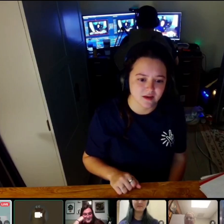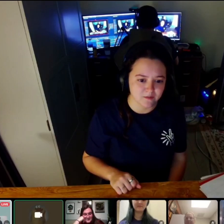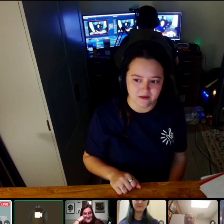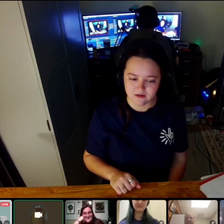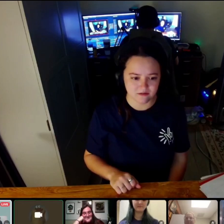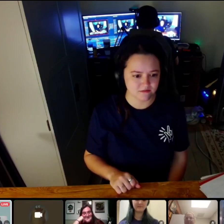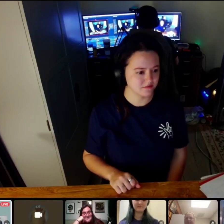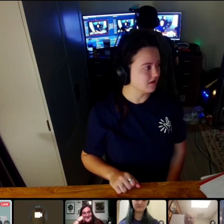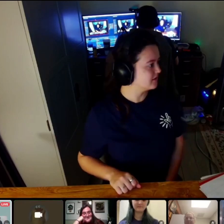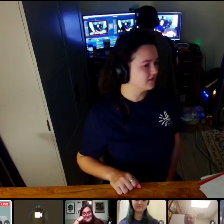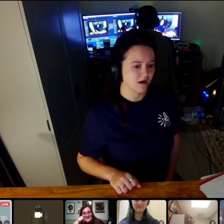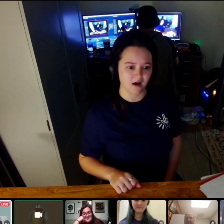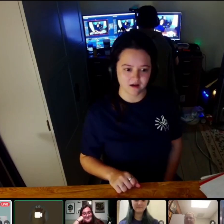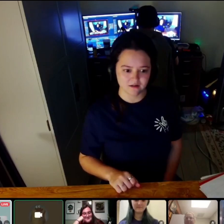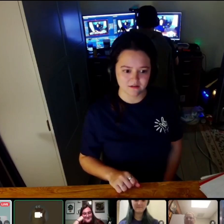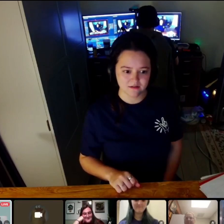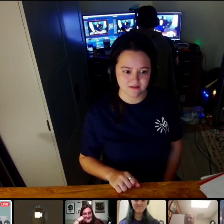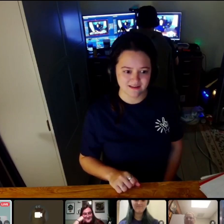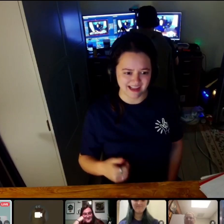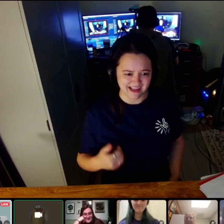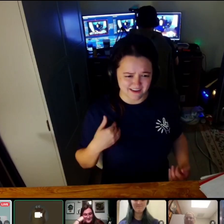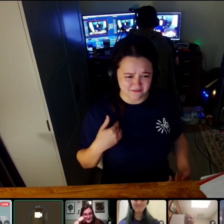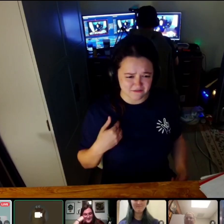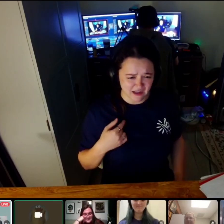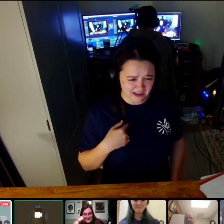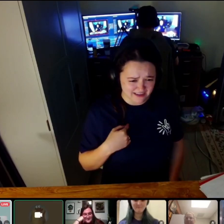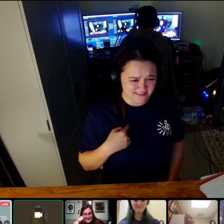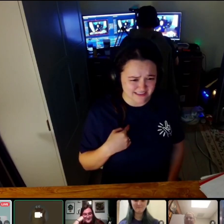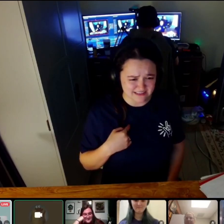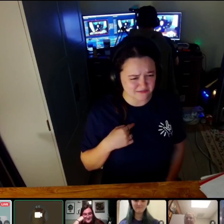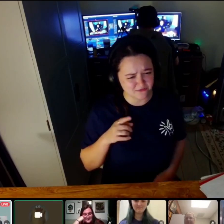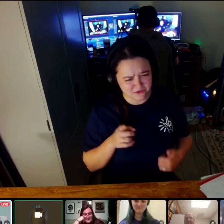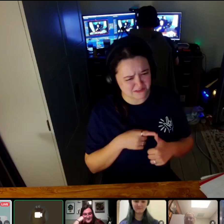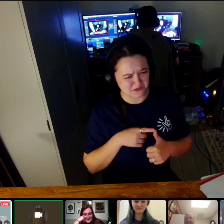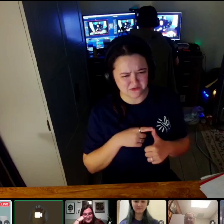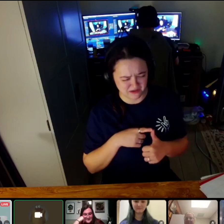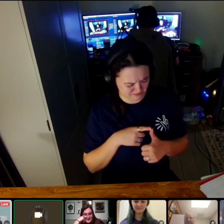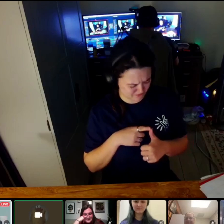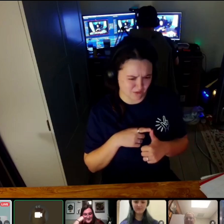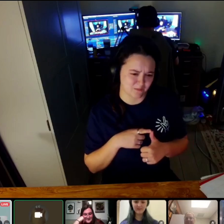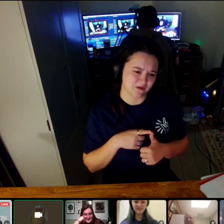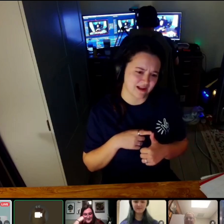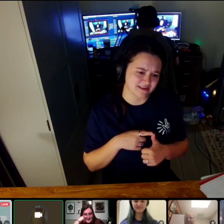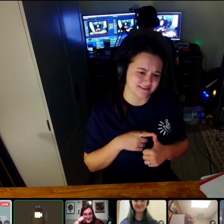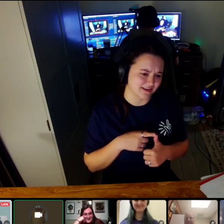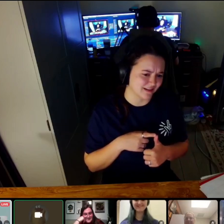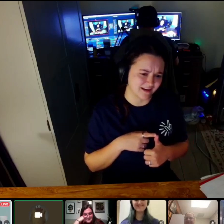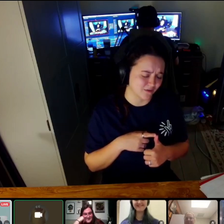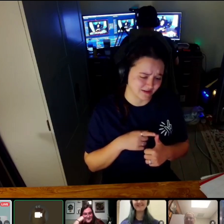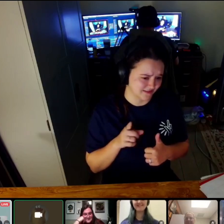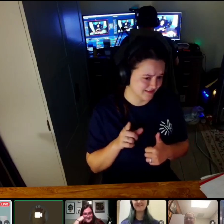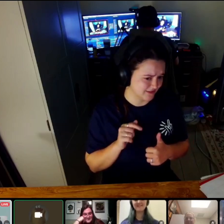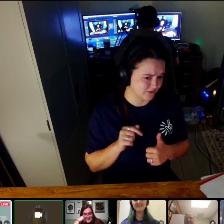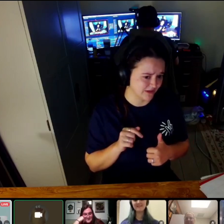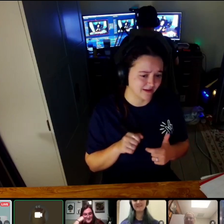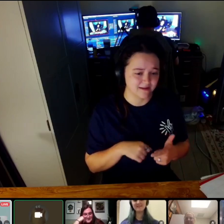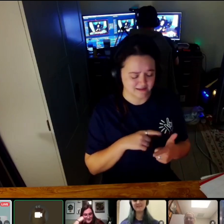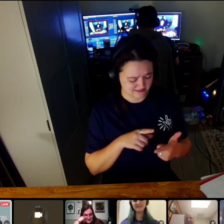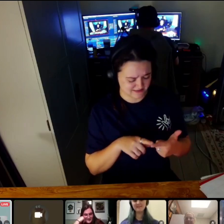and I'm like, huh? Have I? That's, first of all, not proper ASL. I know I didn't teach you that. Second